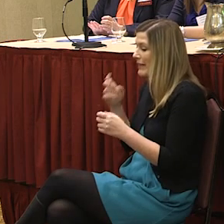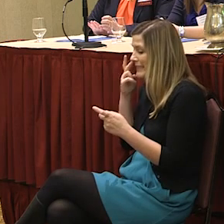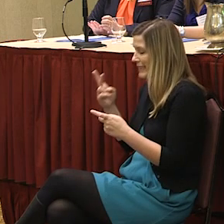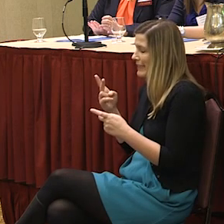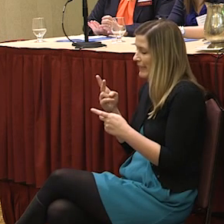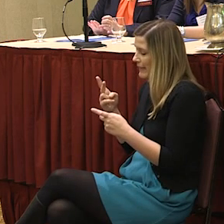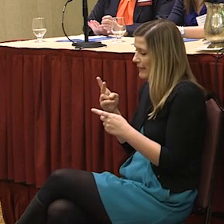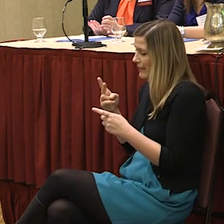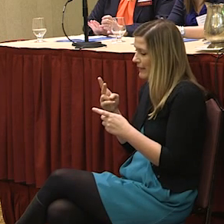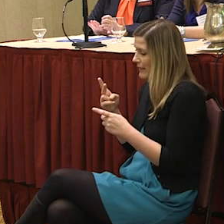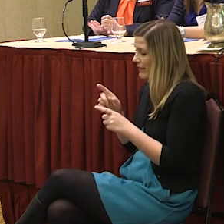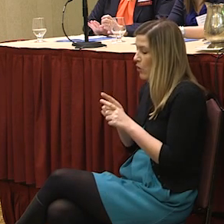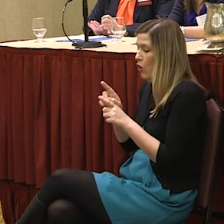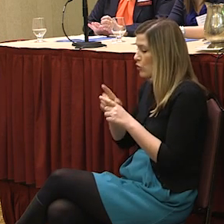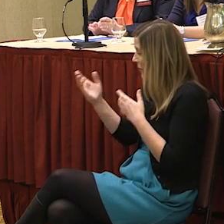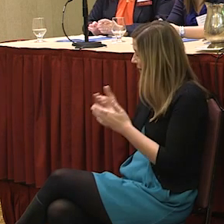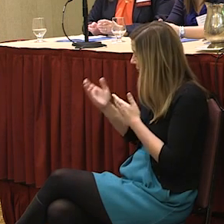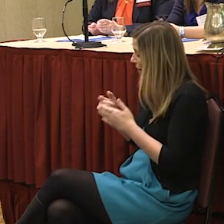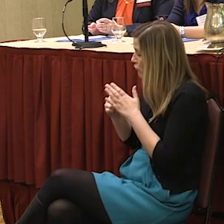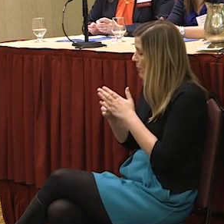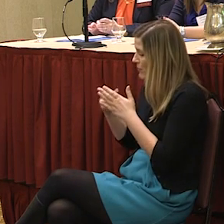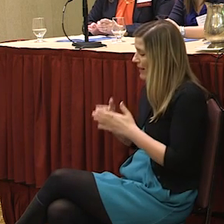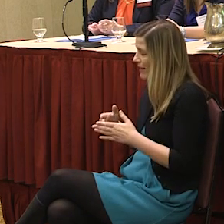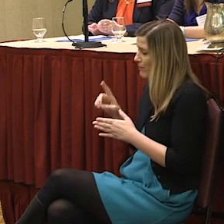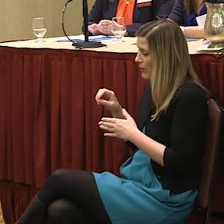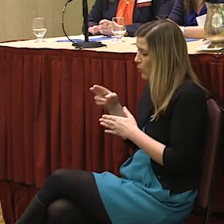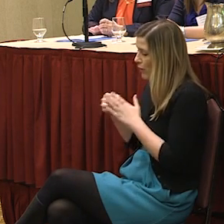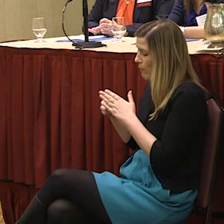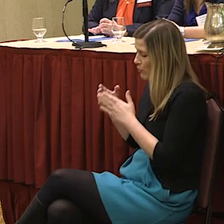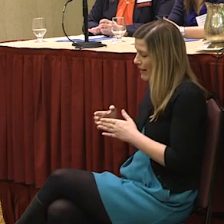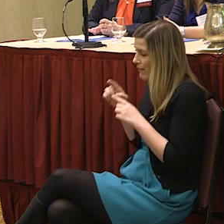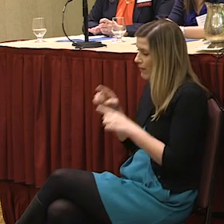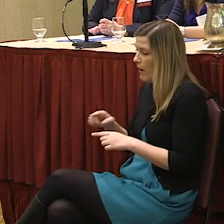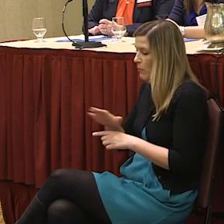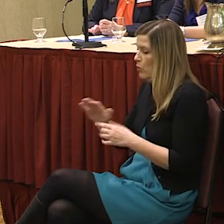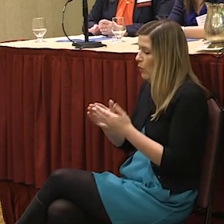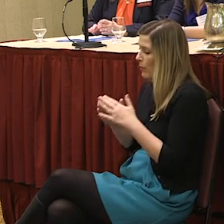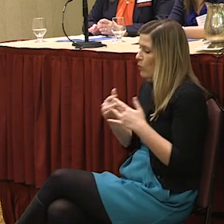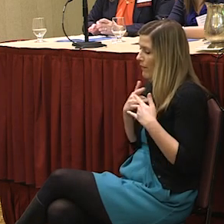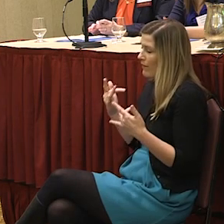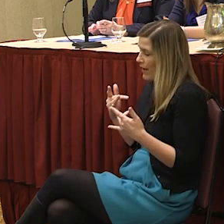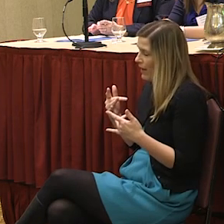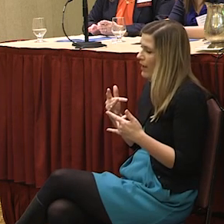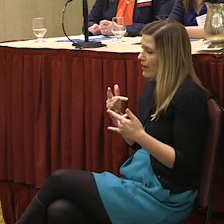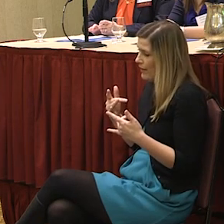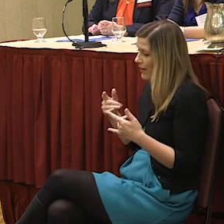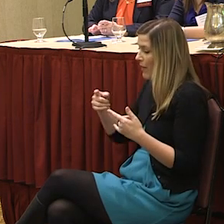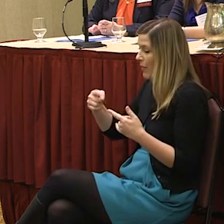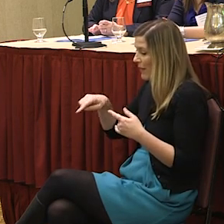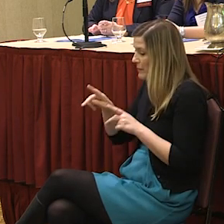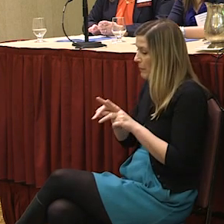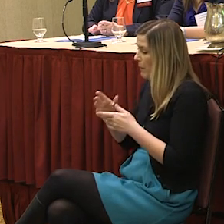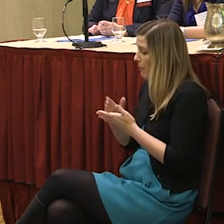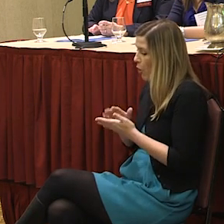it. Invite representatives to your agencies when you have community events. And these people that are part of your agencies,